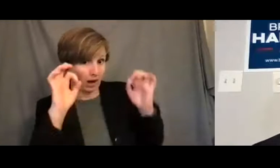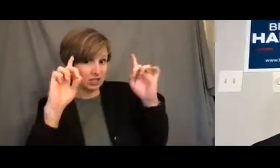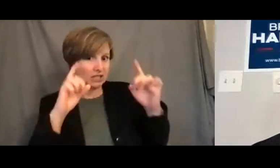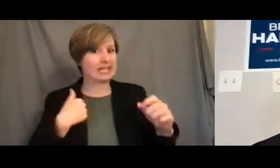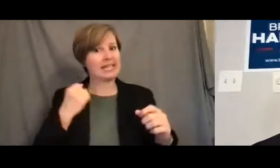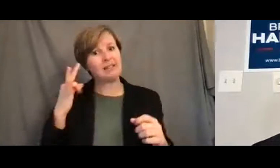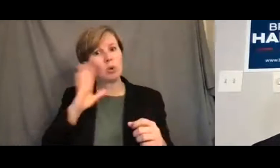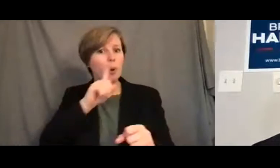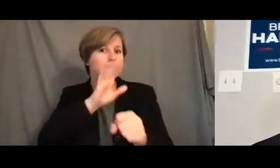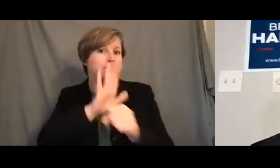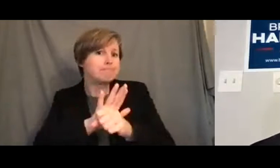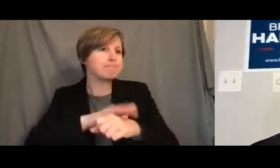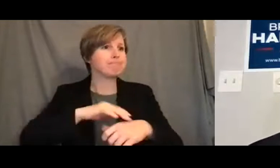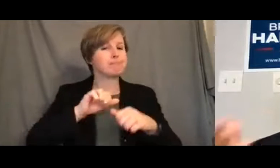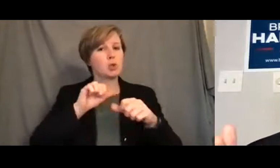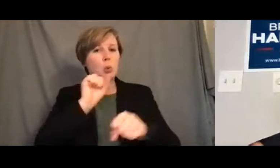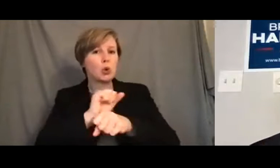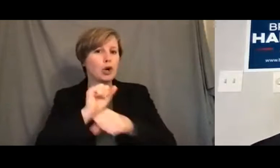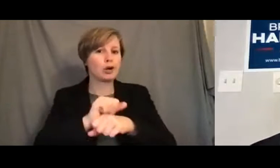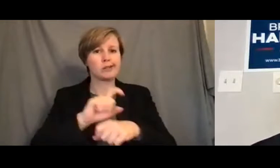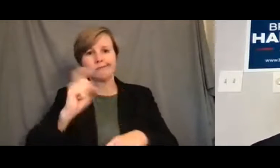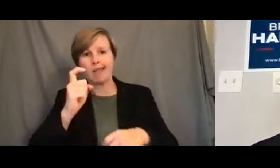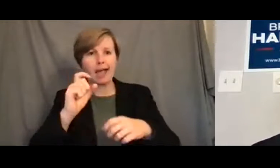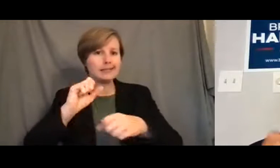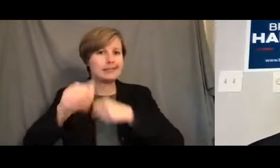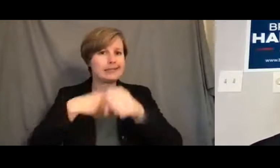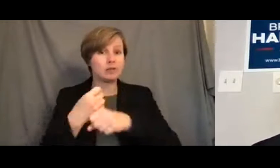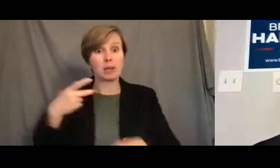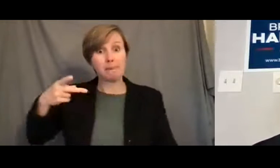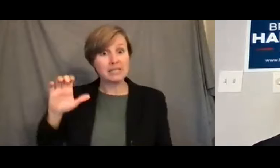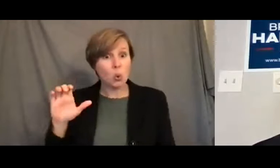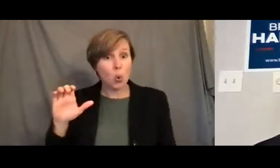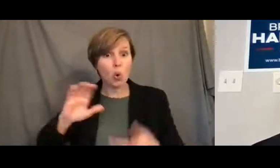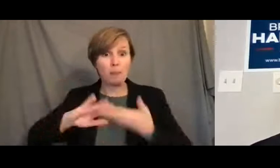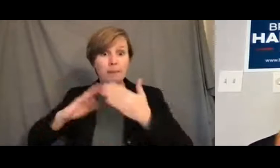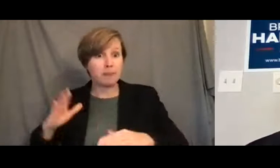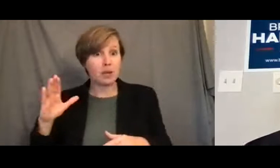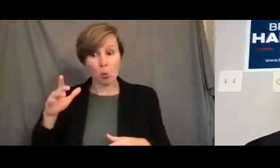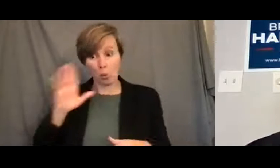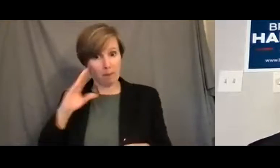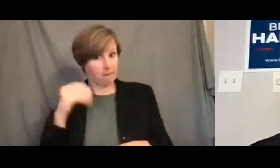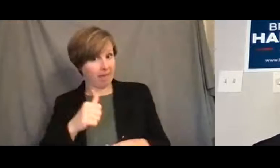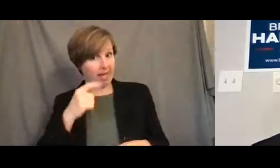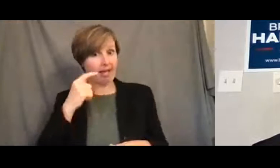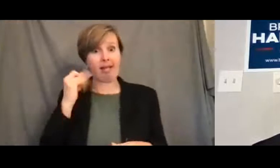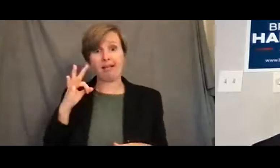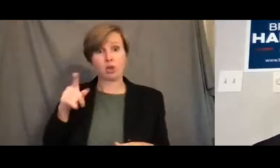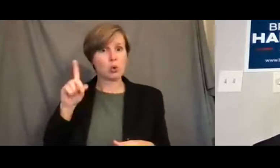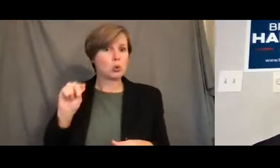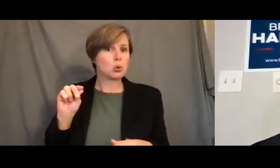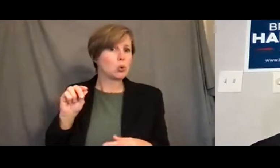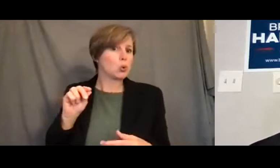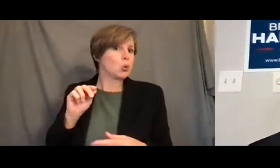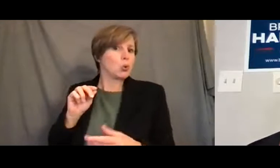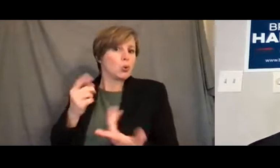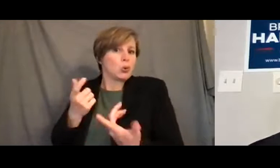a certain amount of time of teaching. We do the same thing with the Peace Corps. Hey, we'll pay for college education if you do a certain amount of time to the Peace